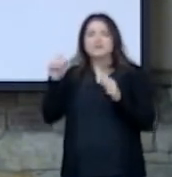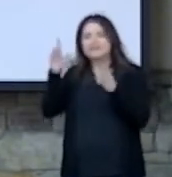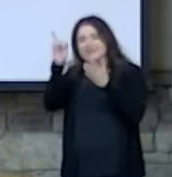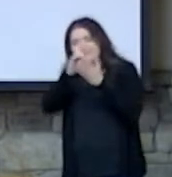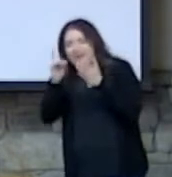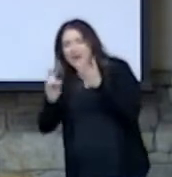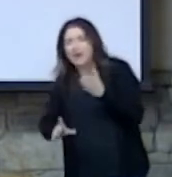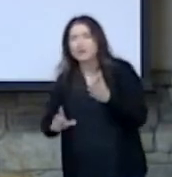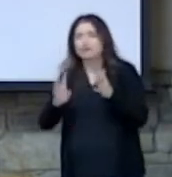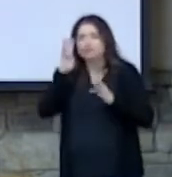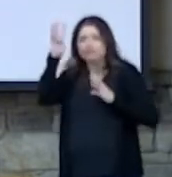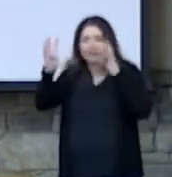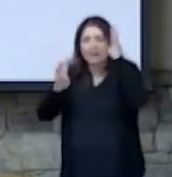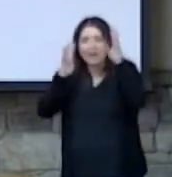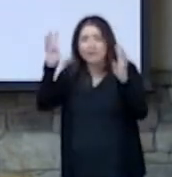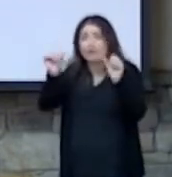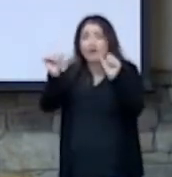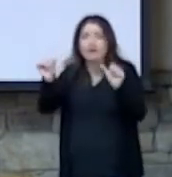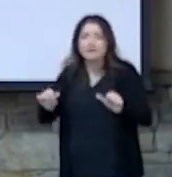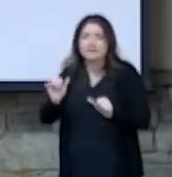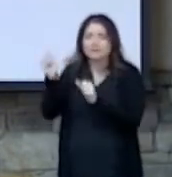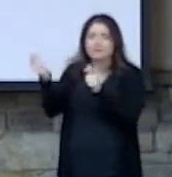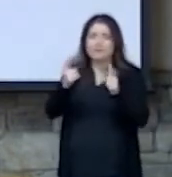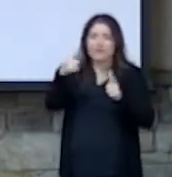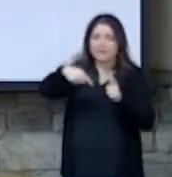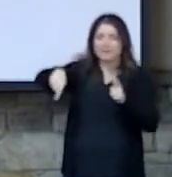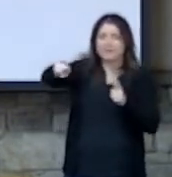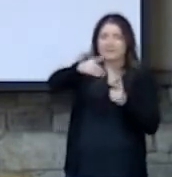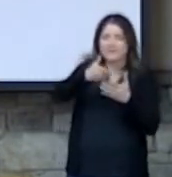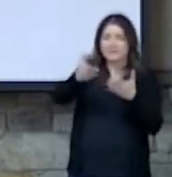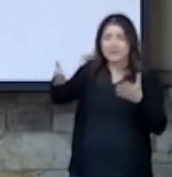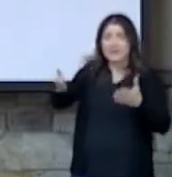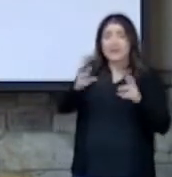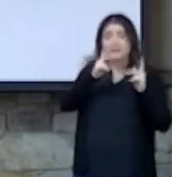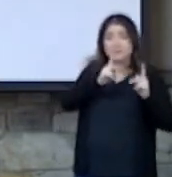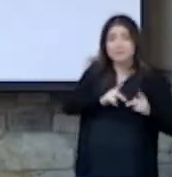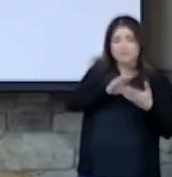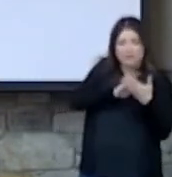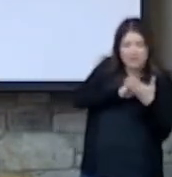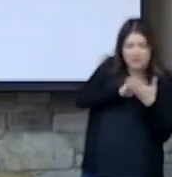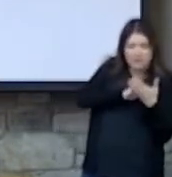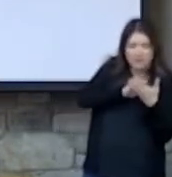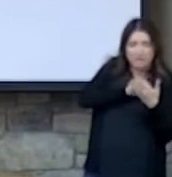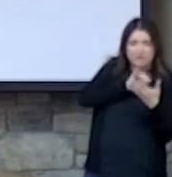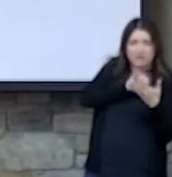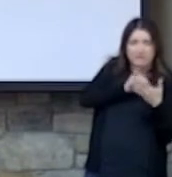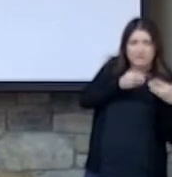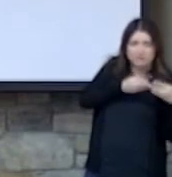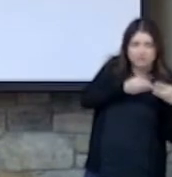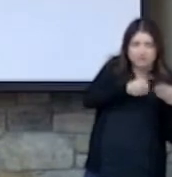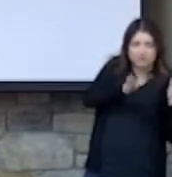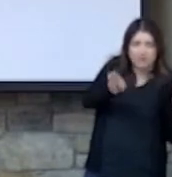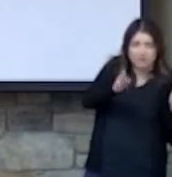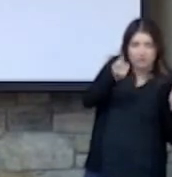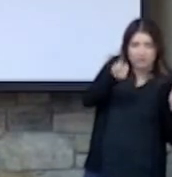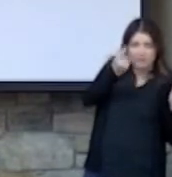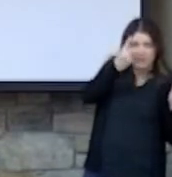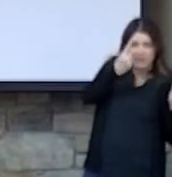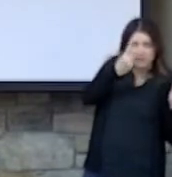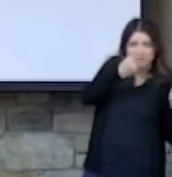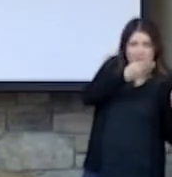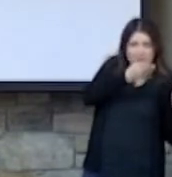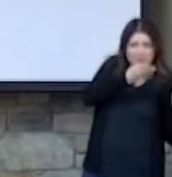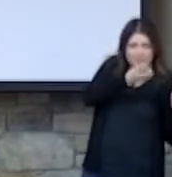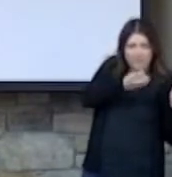and creator of all these things. And as an individual learns that, they move from general revelation then to what we might